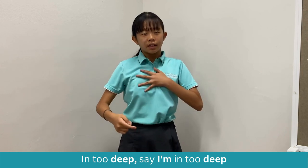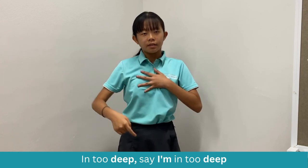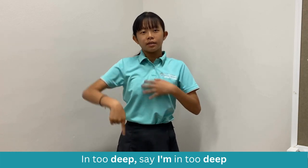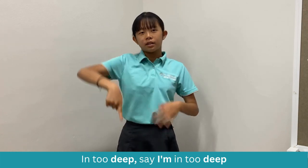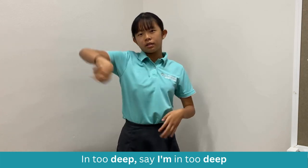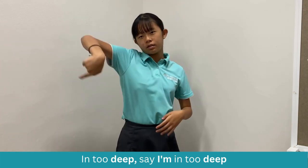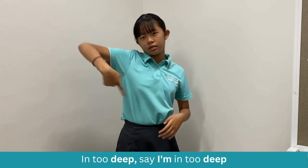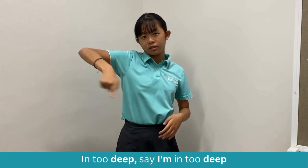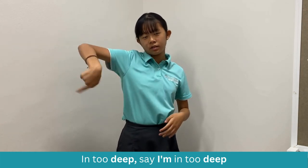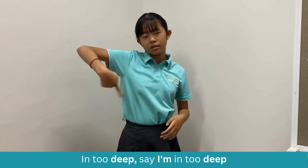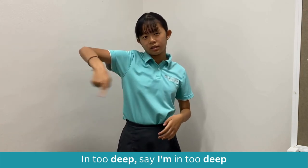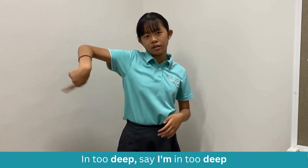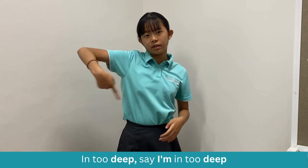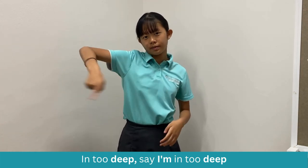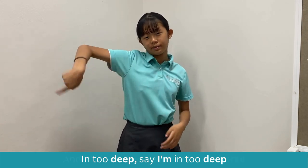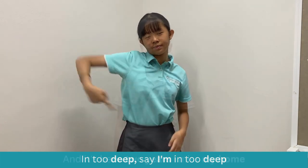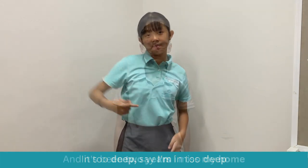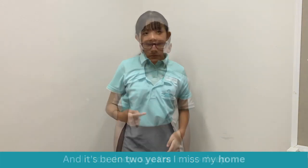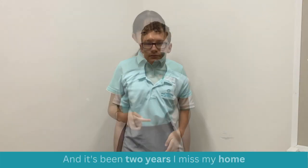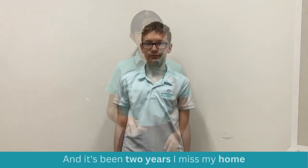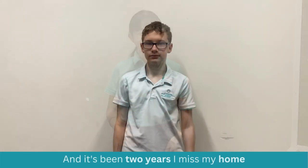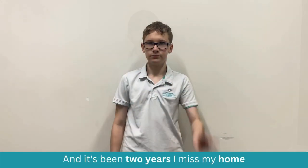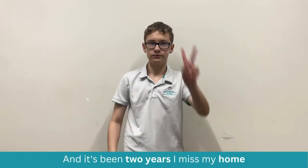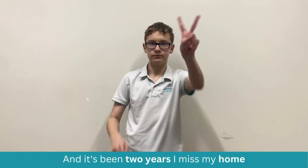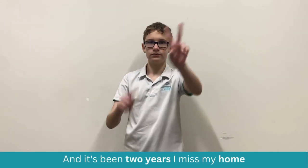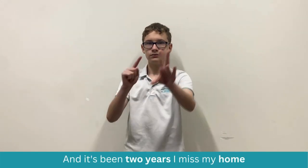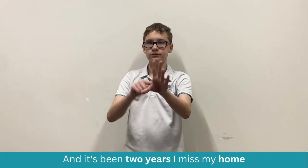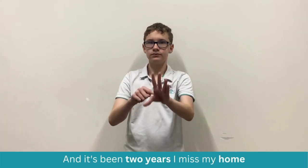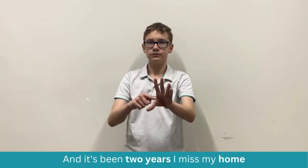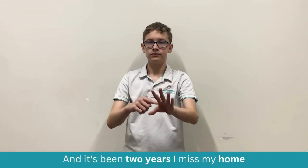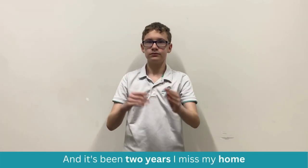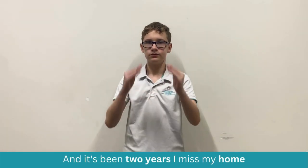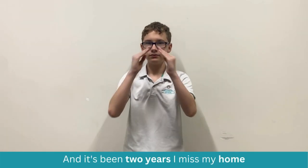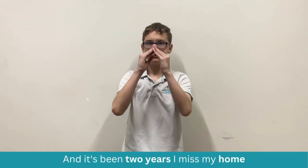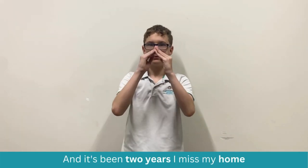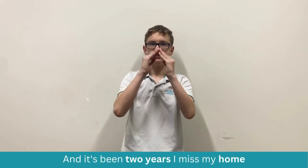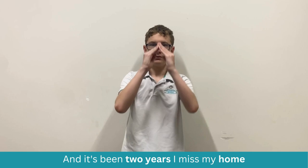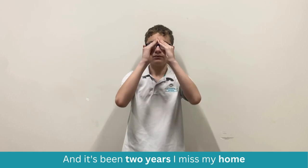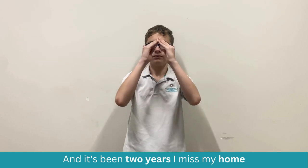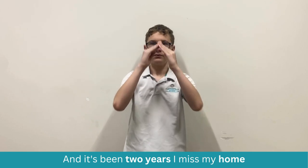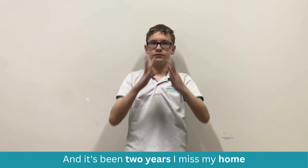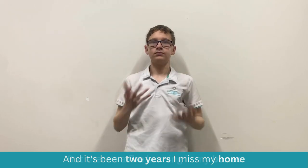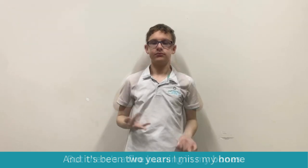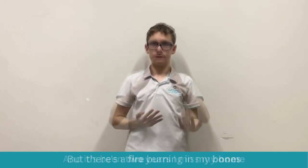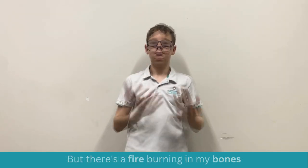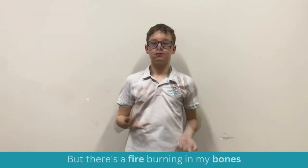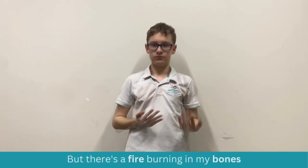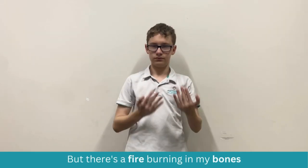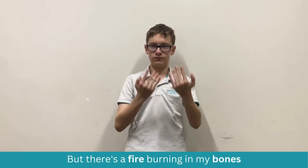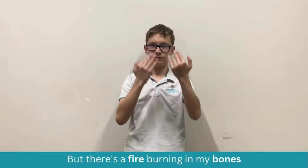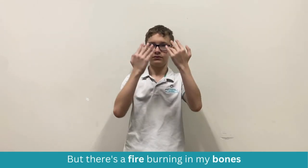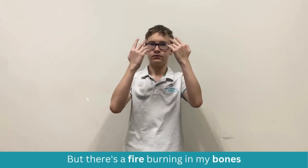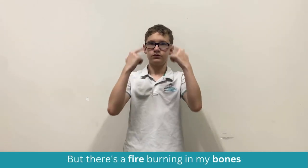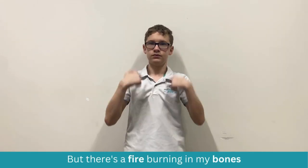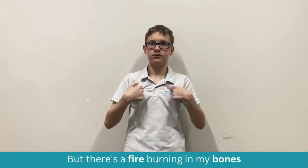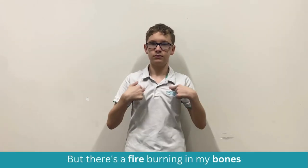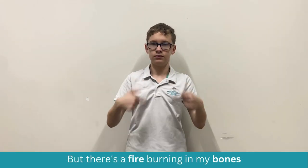in too deep. In too deep. And it's been 2 years, I miss my home. But there's fire burning in my